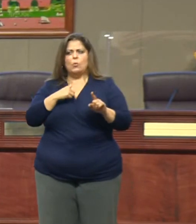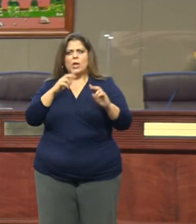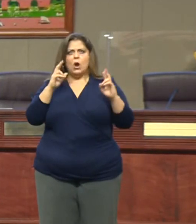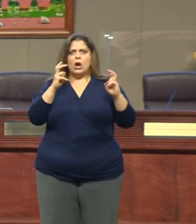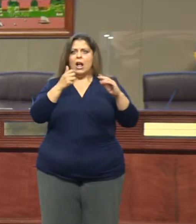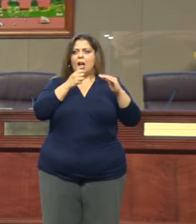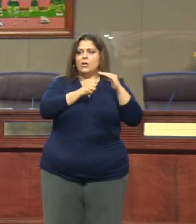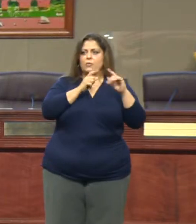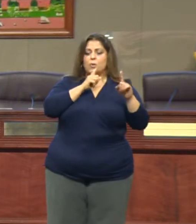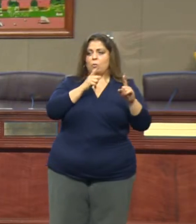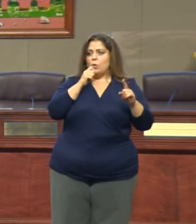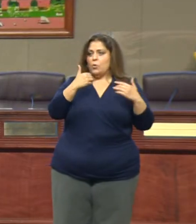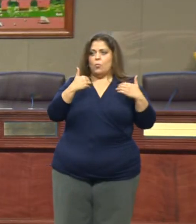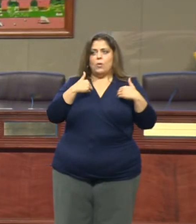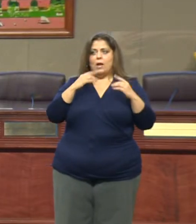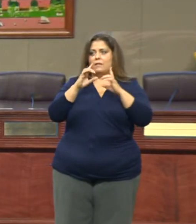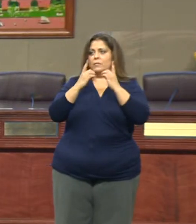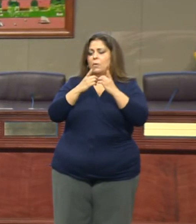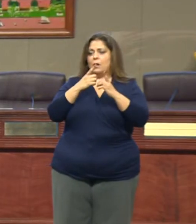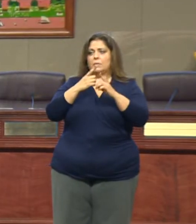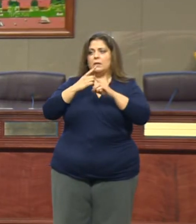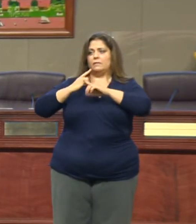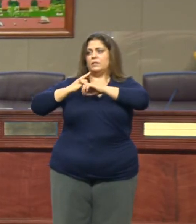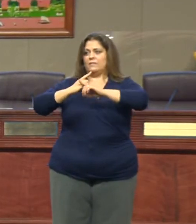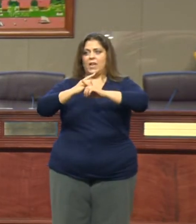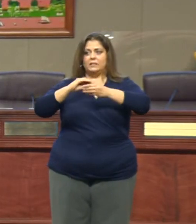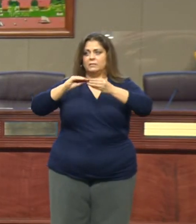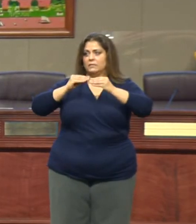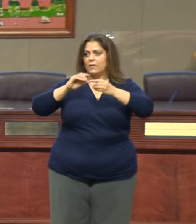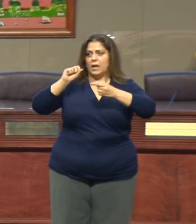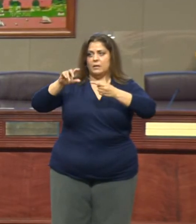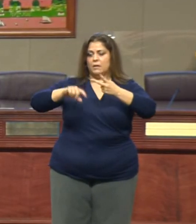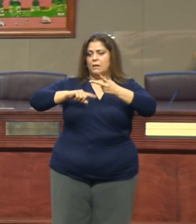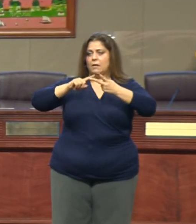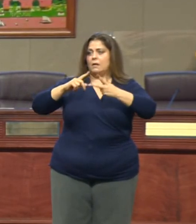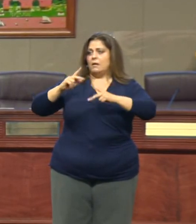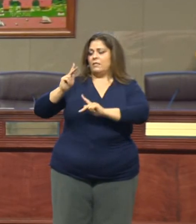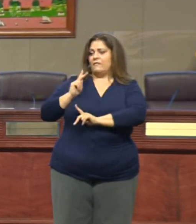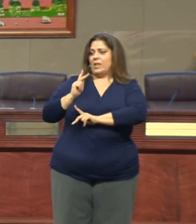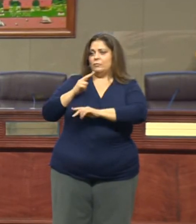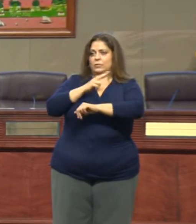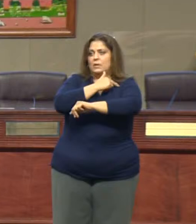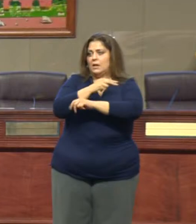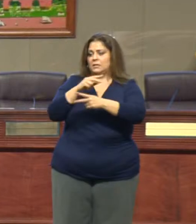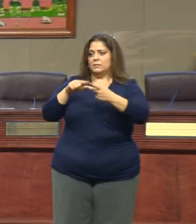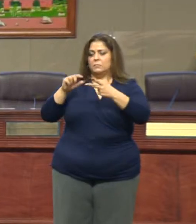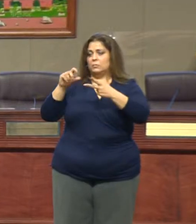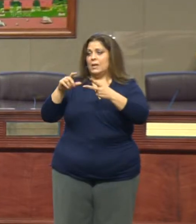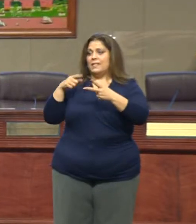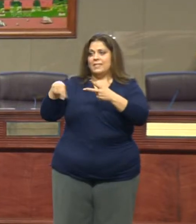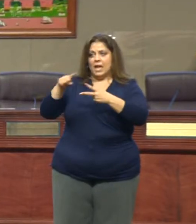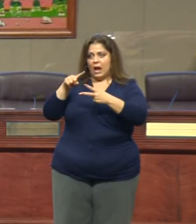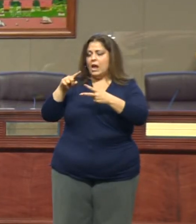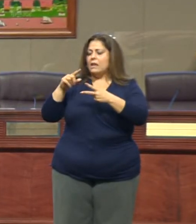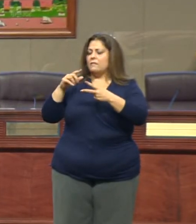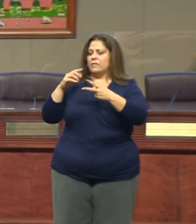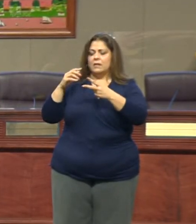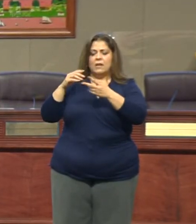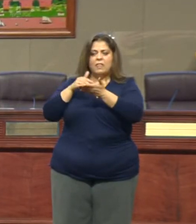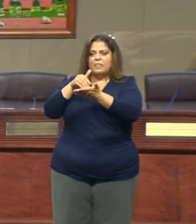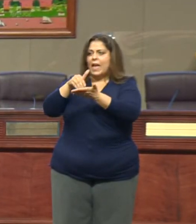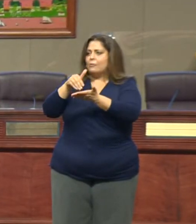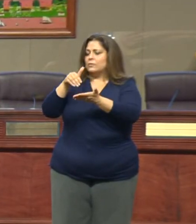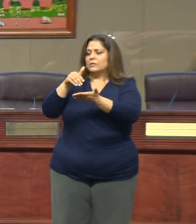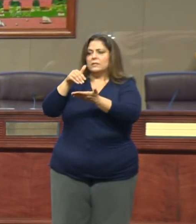we still don't have the data from the Department of Defense and the data from the Veterans Hospital that have vaccinated thousands of